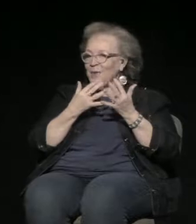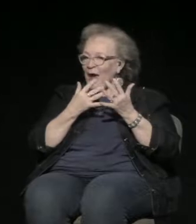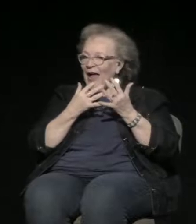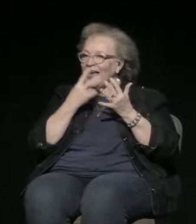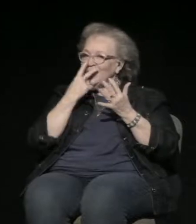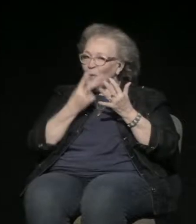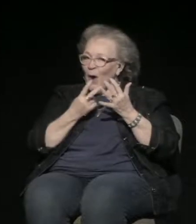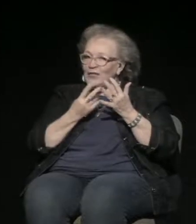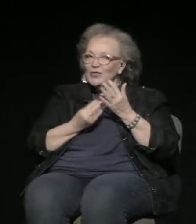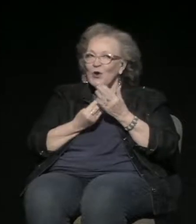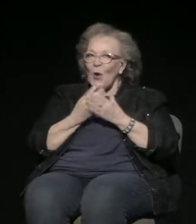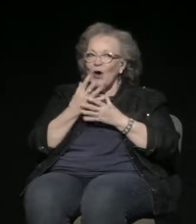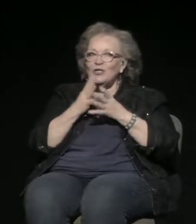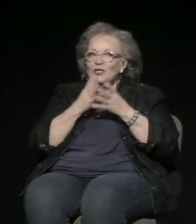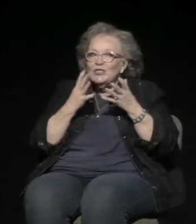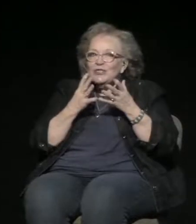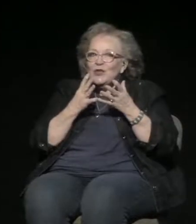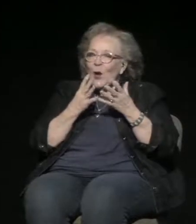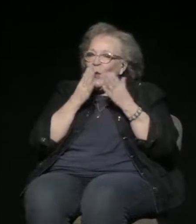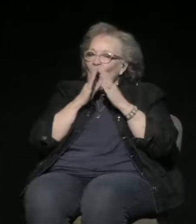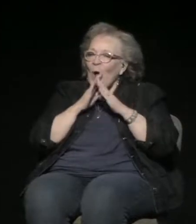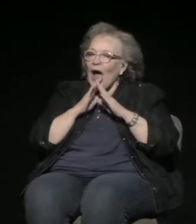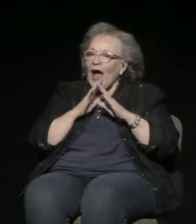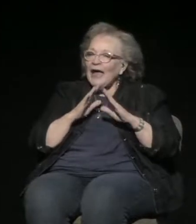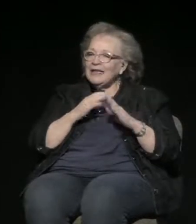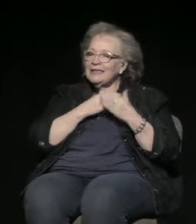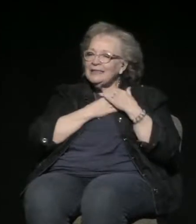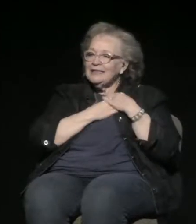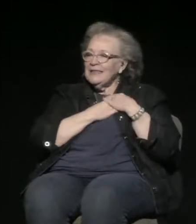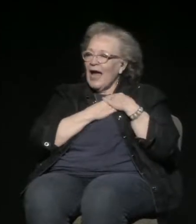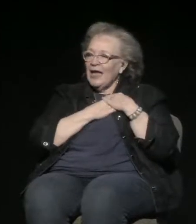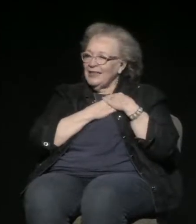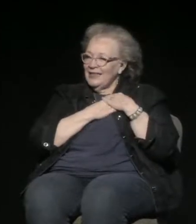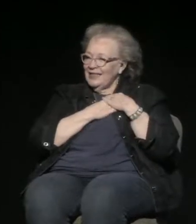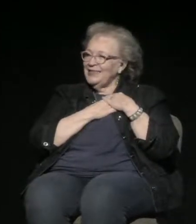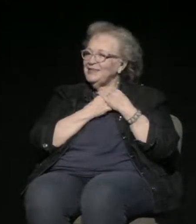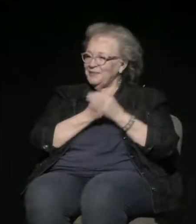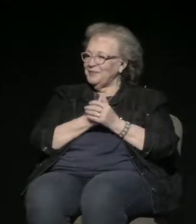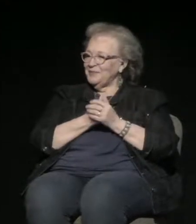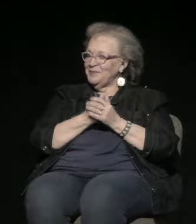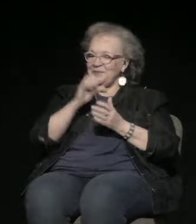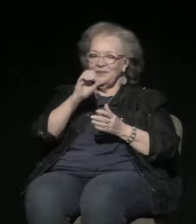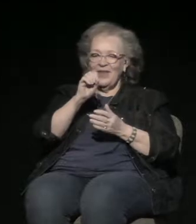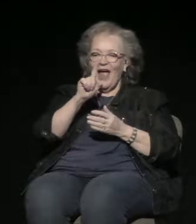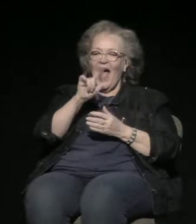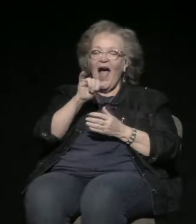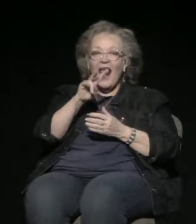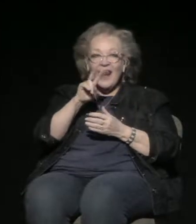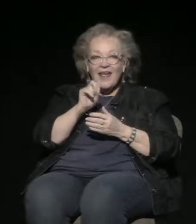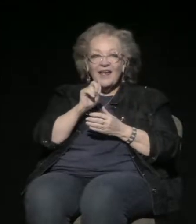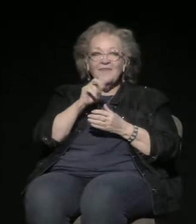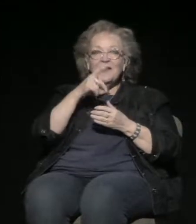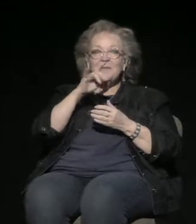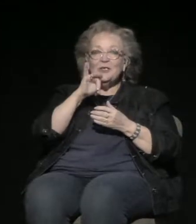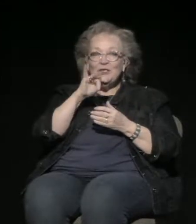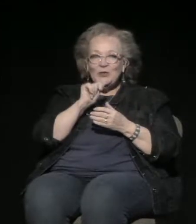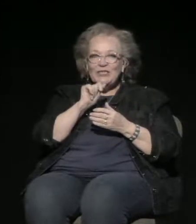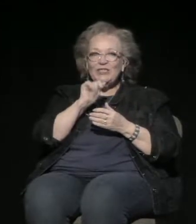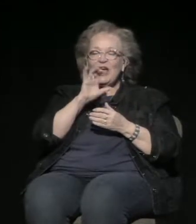grow Look, she's so quiet and snuggly So, and Olive Patricia Cawthon